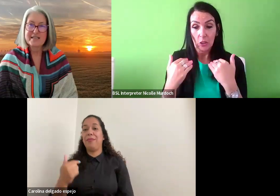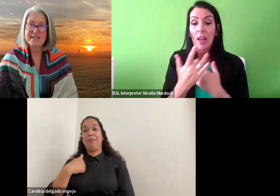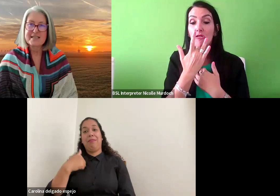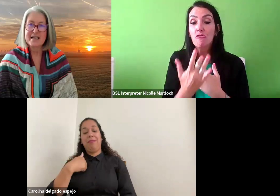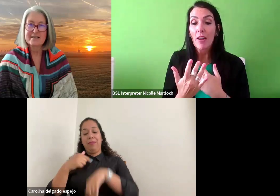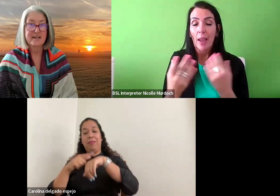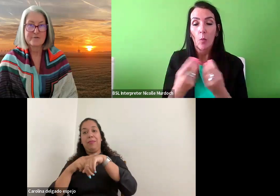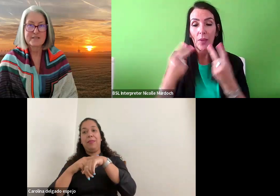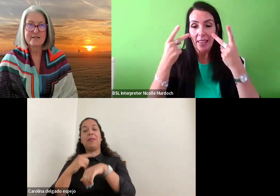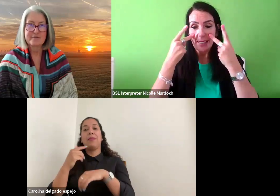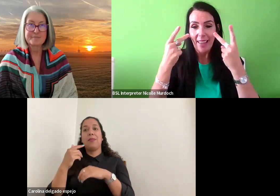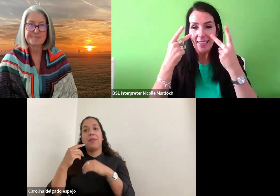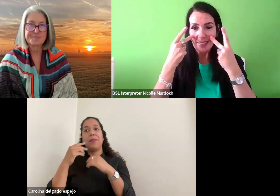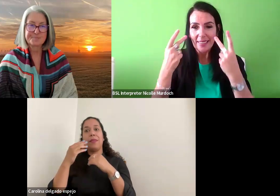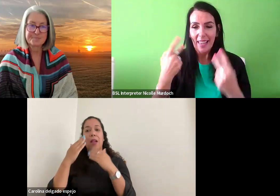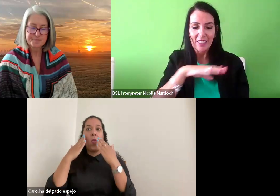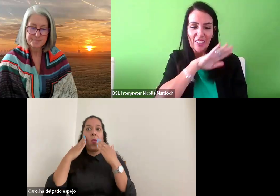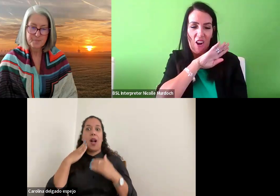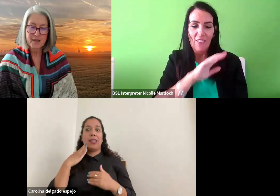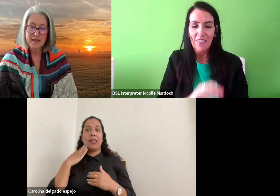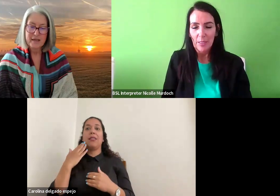wearing glasses and a colorful scarf.